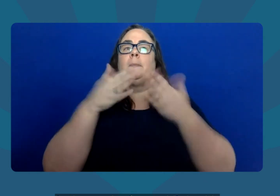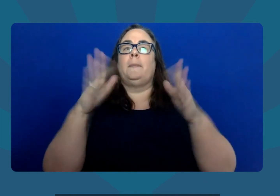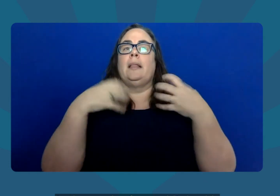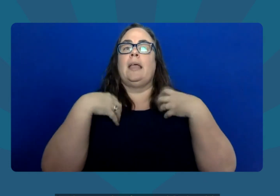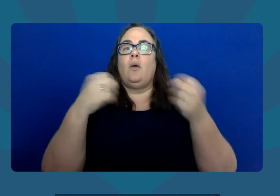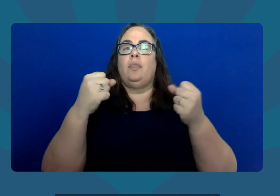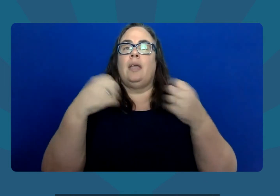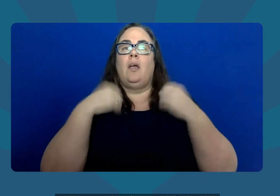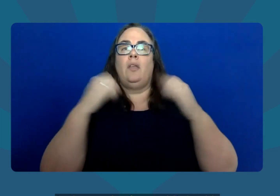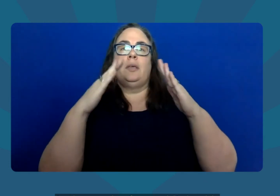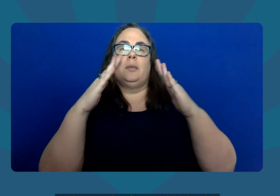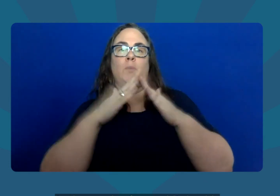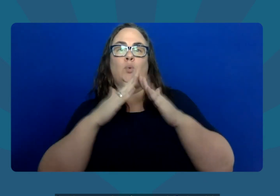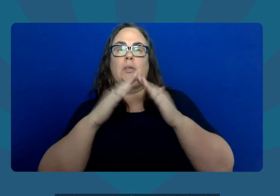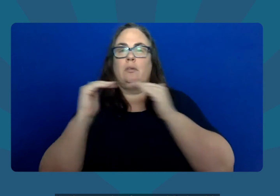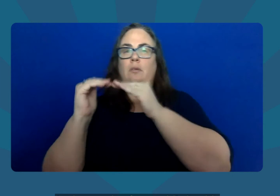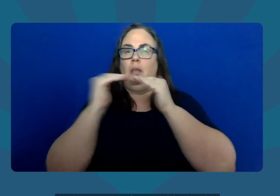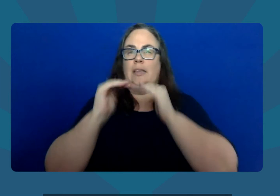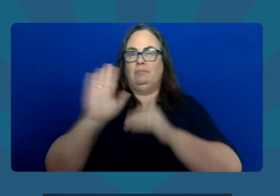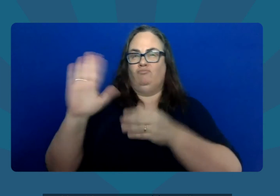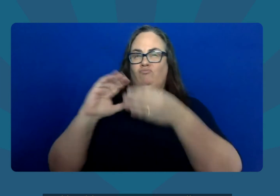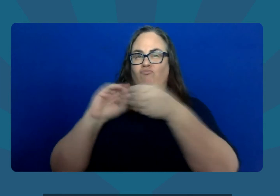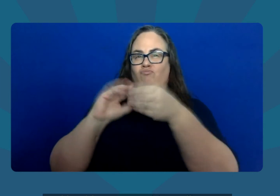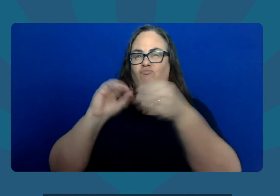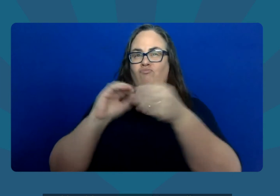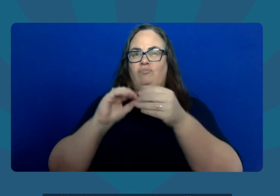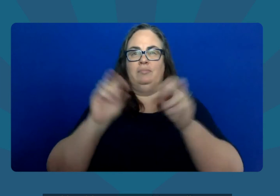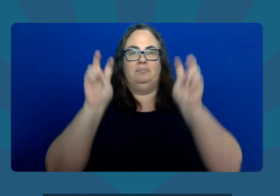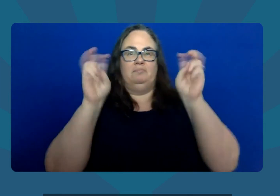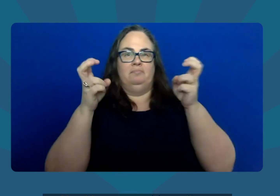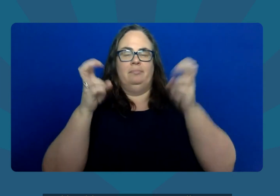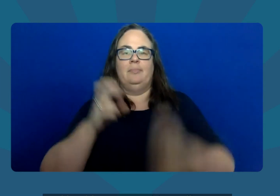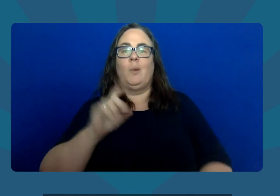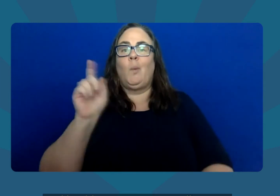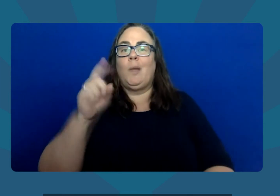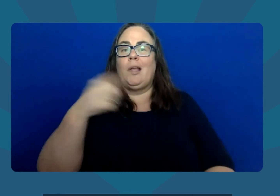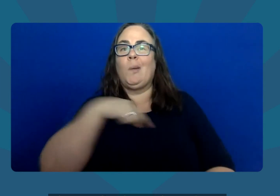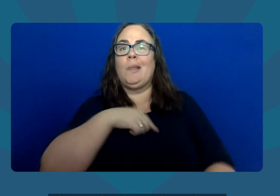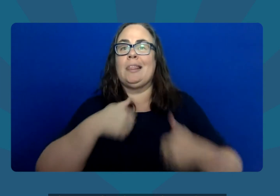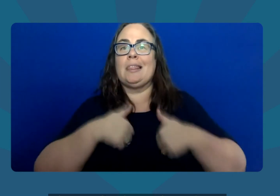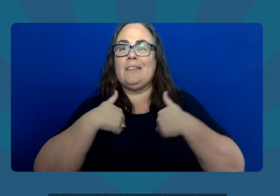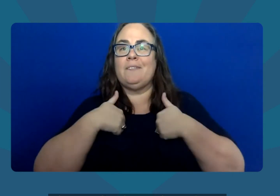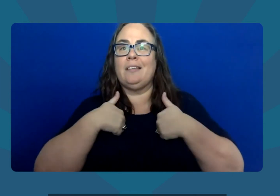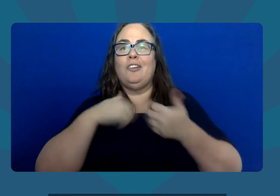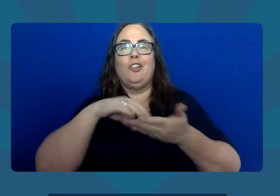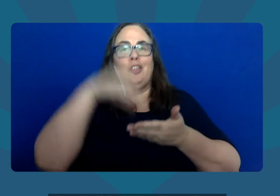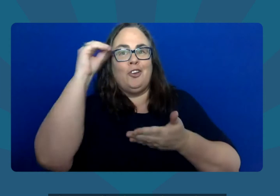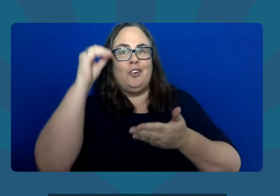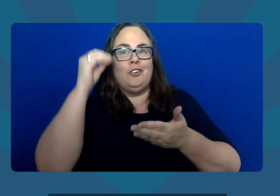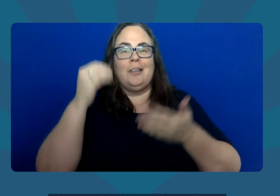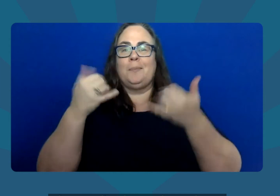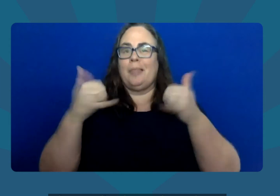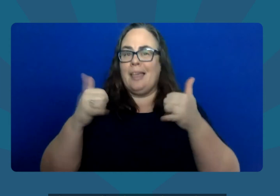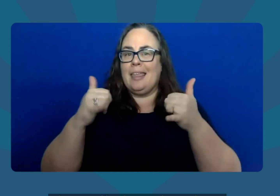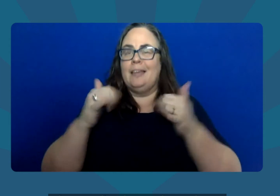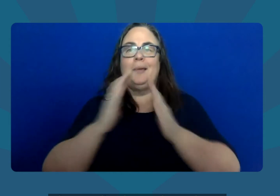In the words of my public health and healthy communities colleagues, where we live,